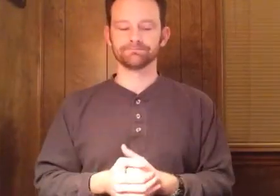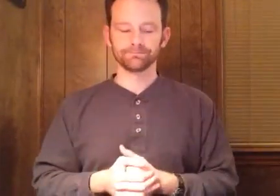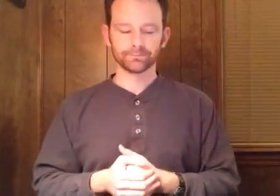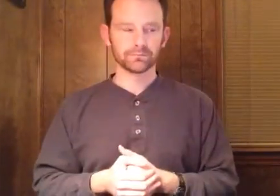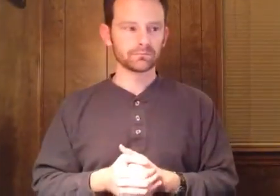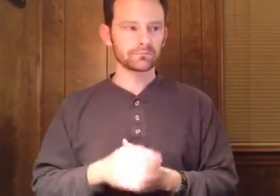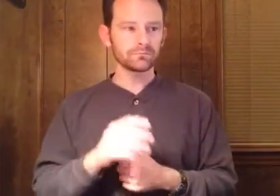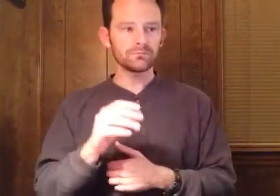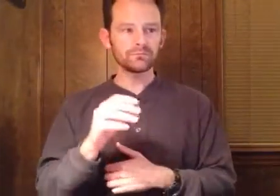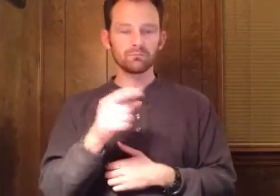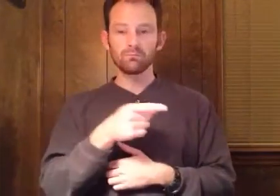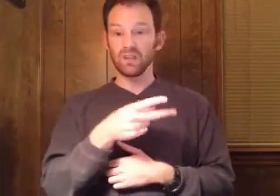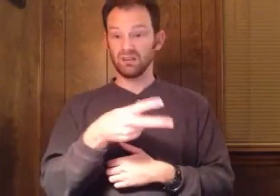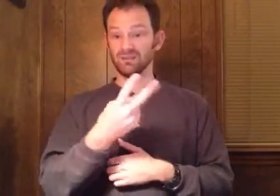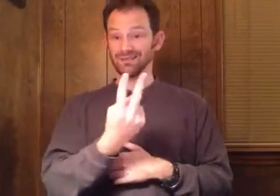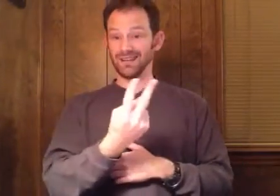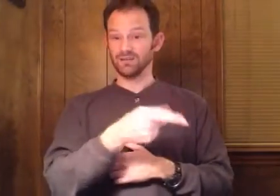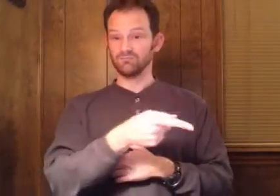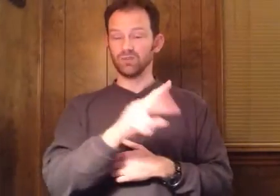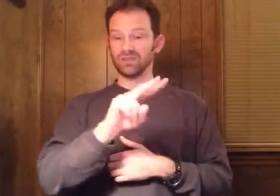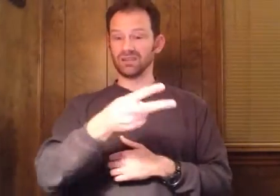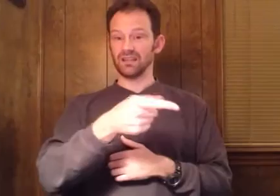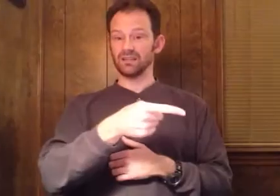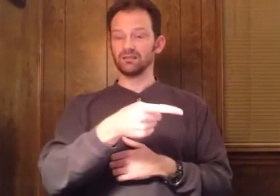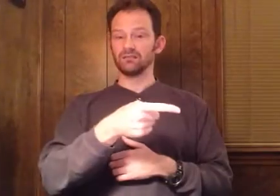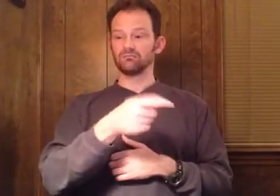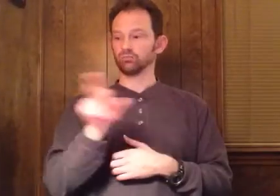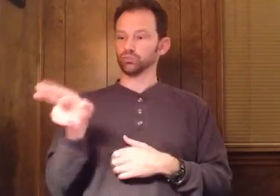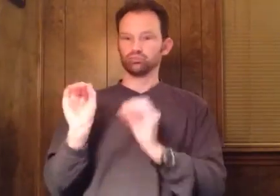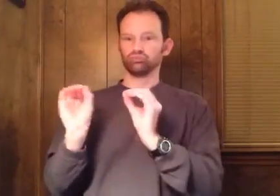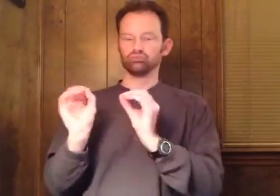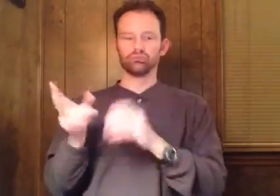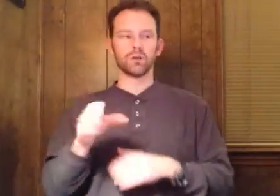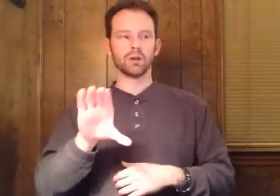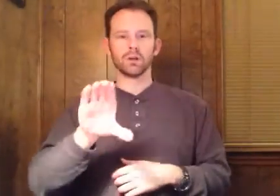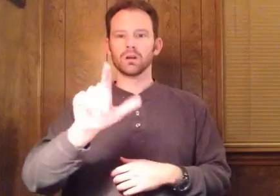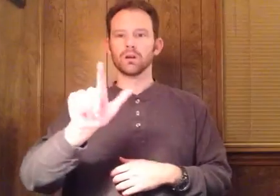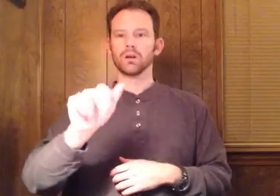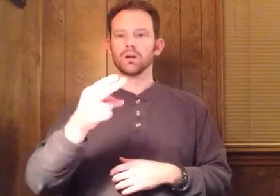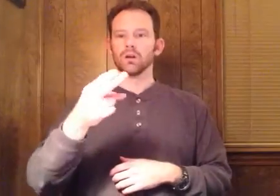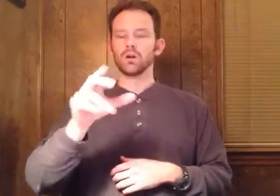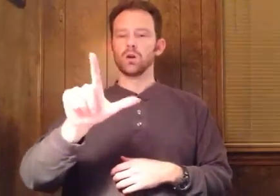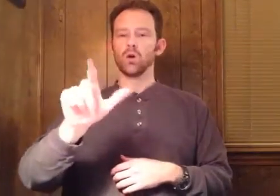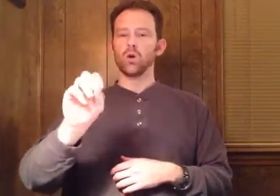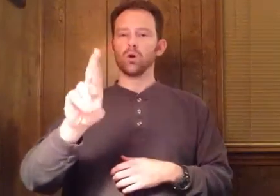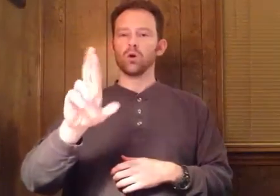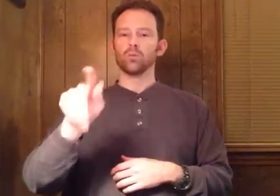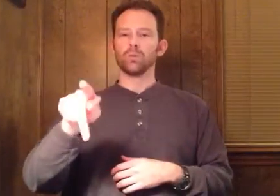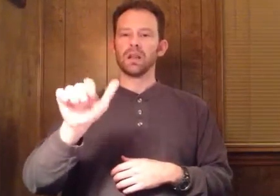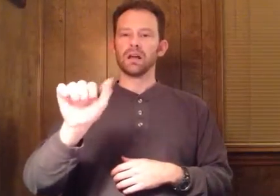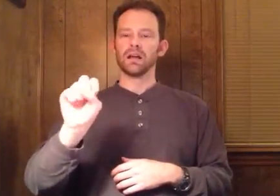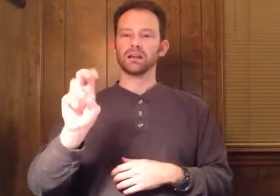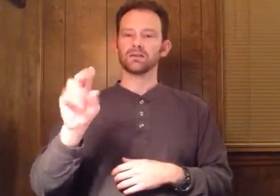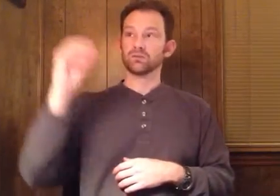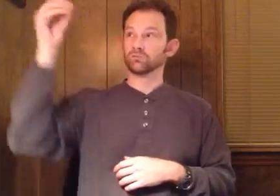that plant cells have that animal cells don't have are chloroplasts. Chloroplasts are organelles that capture the energy from the sun and convert it into